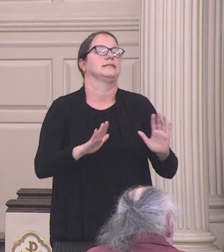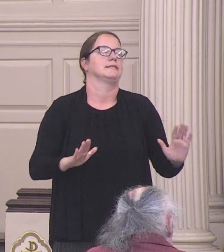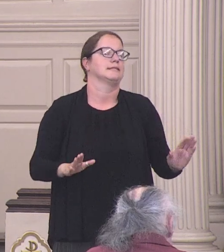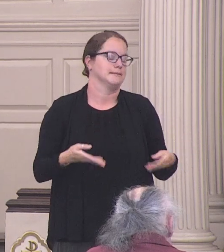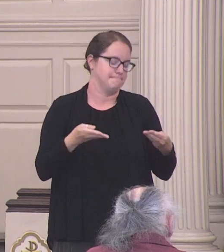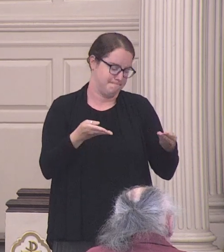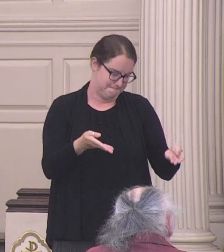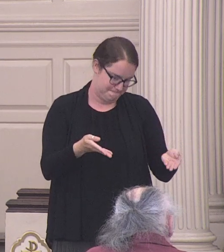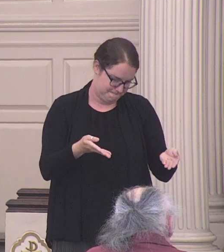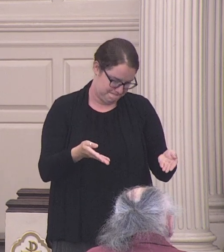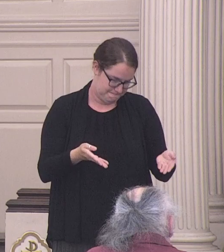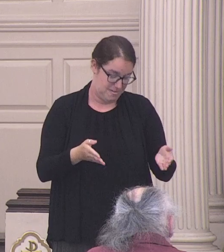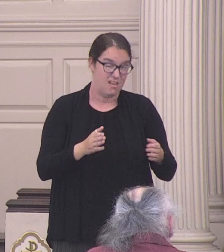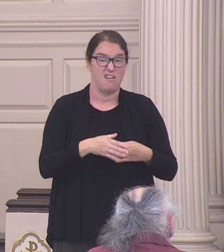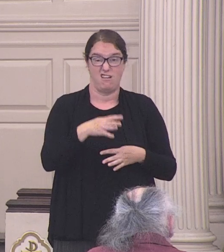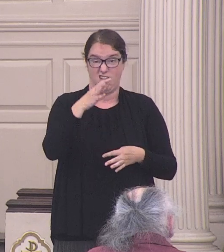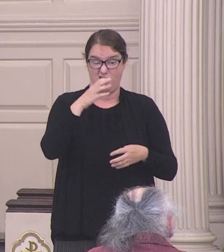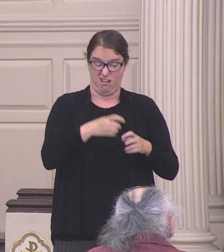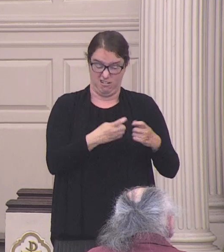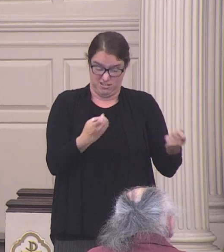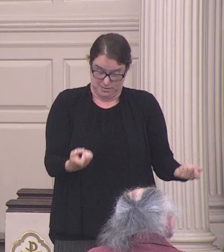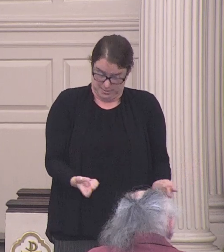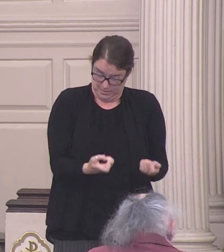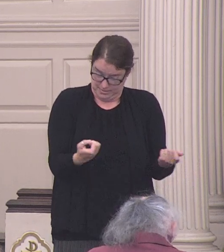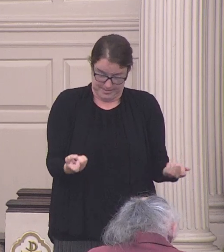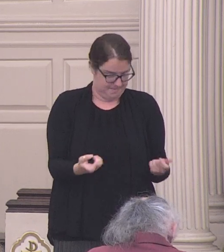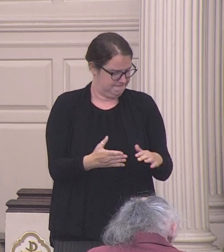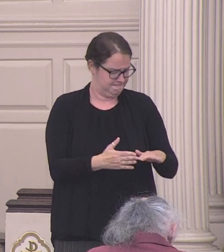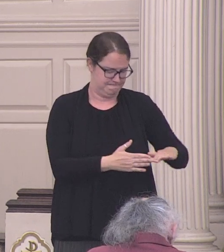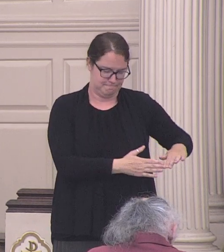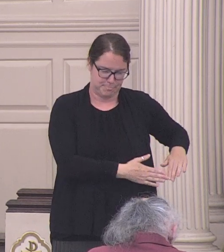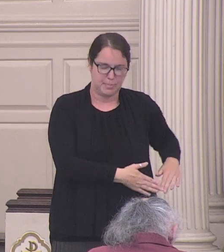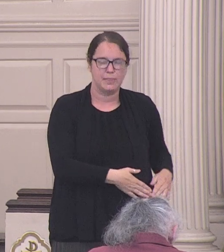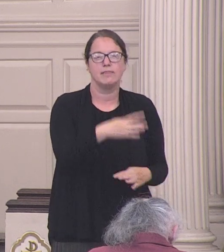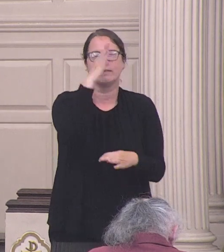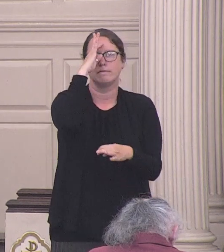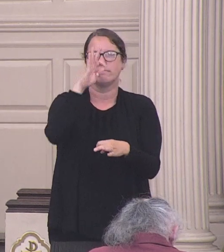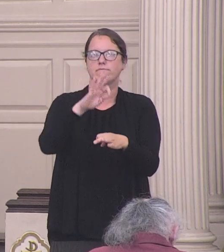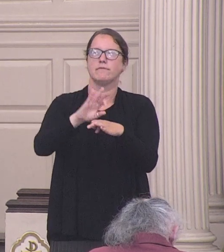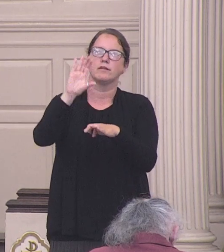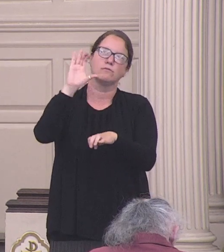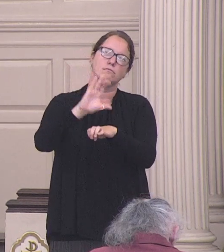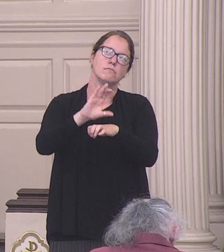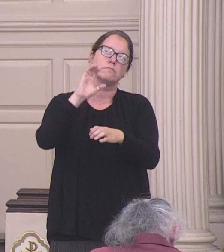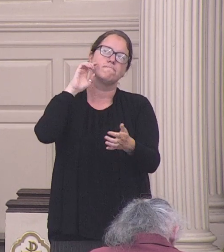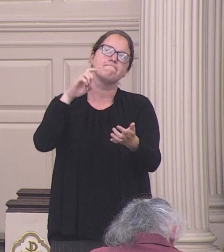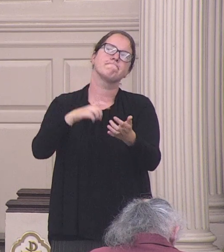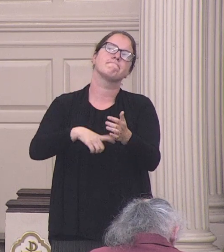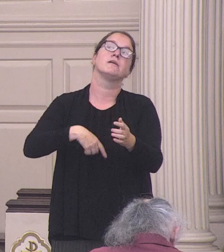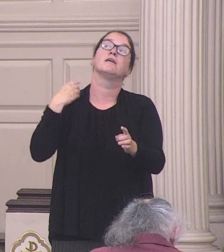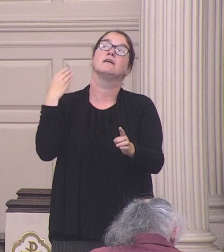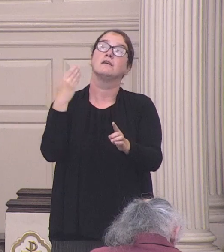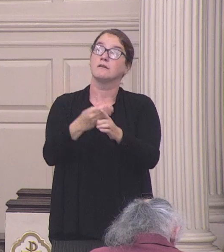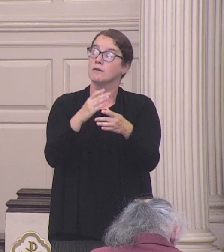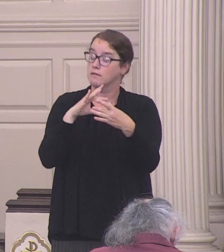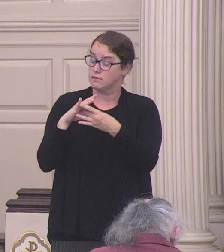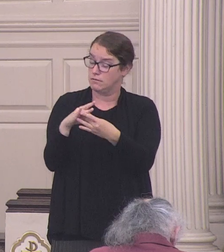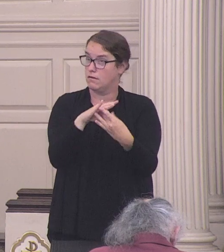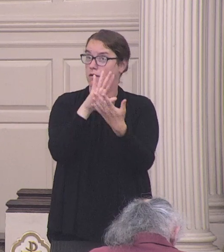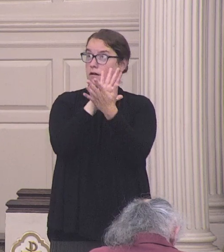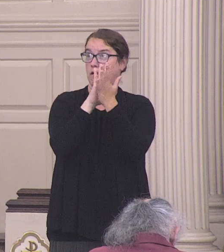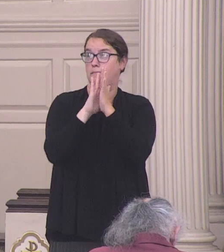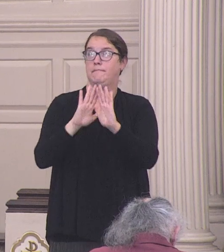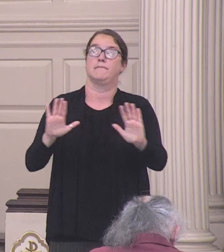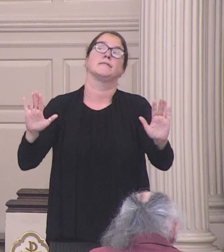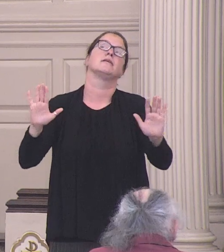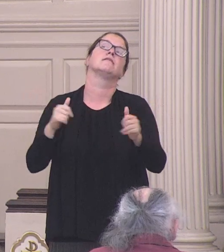on our sins, but on the faith of your church, and graciously grant her peace and unity in accordance with your will, who live